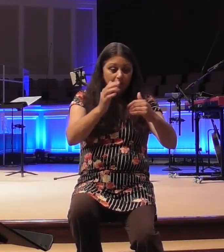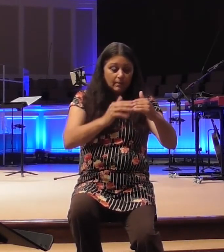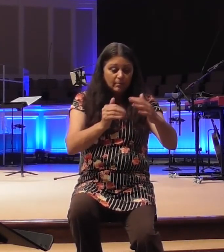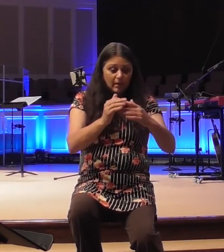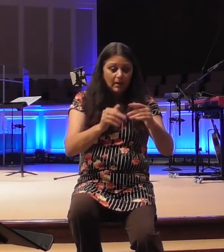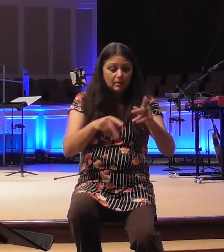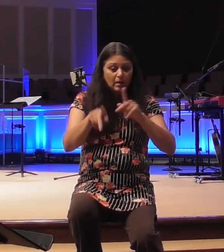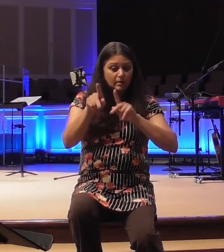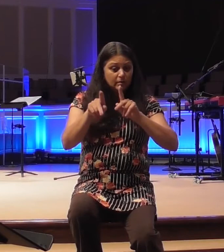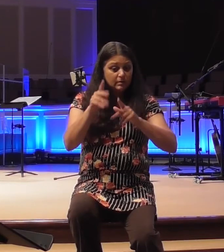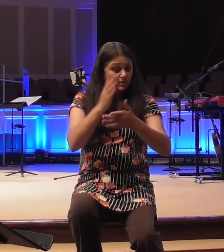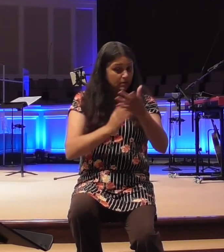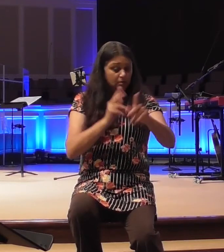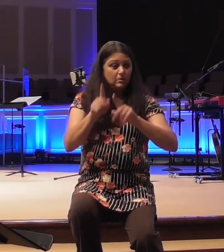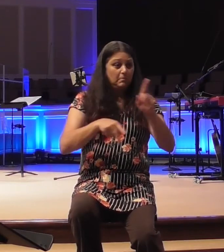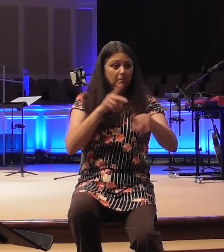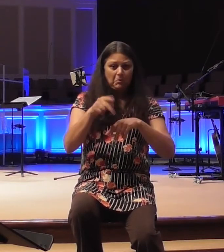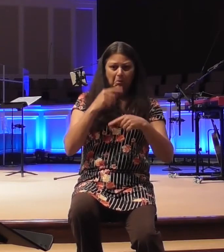is.